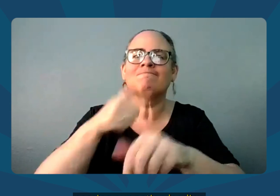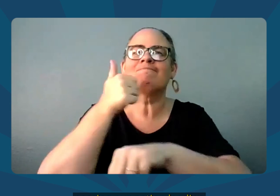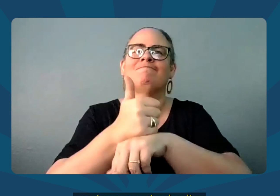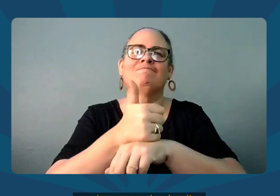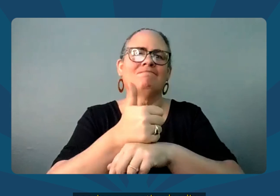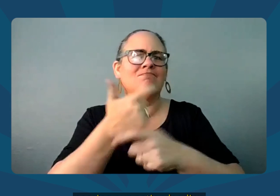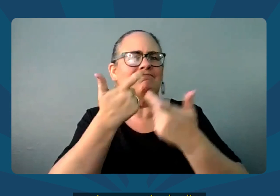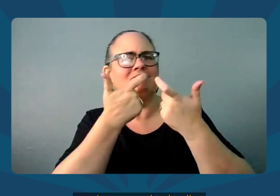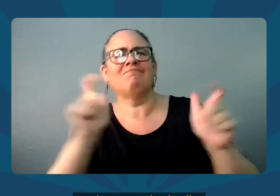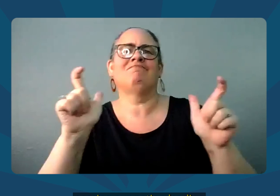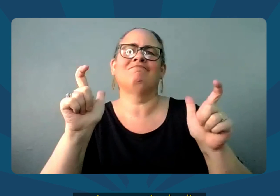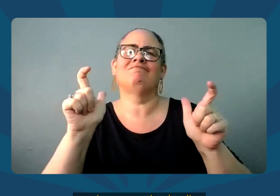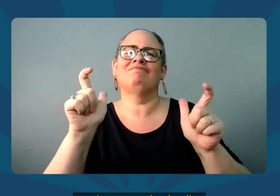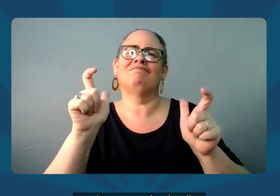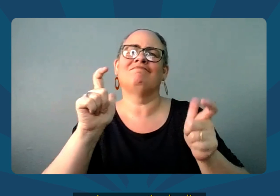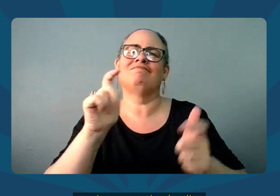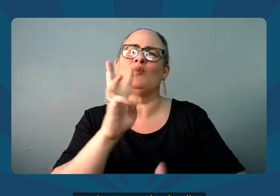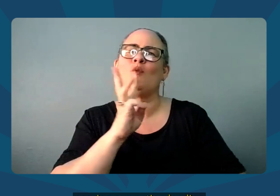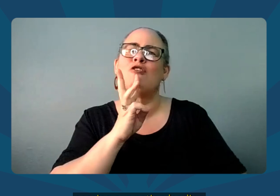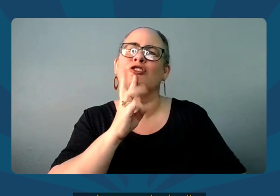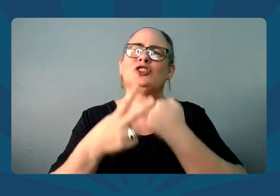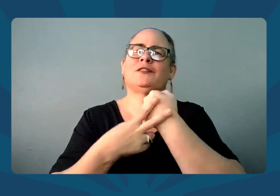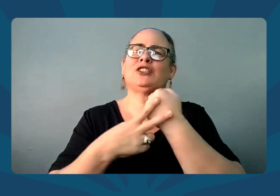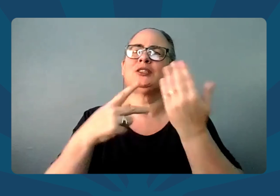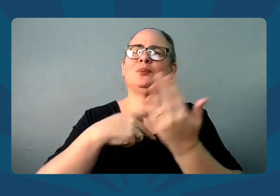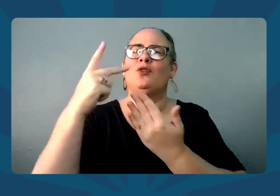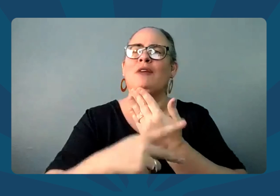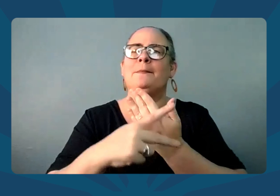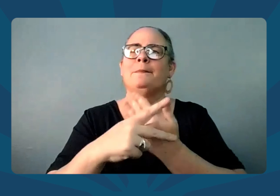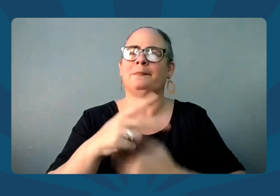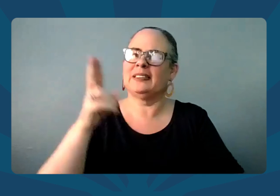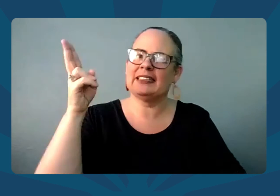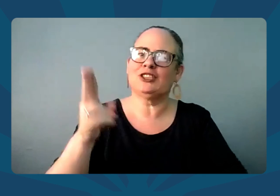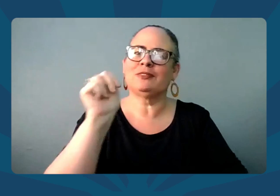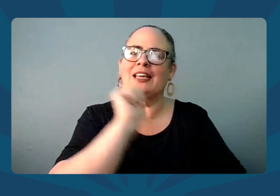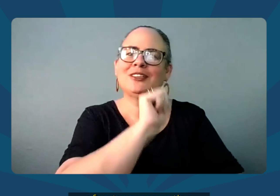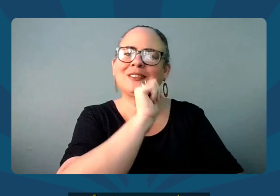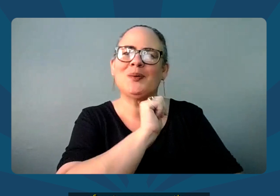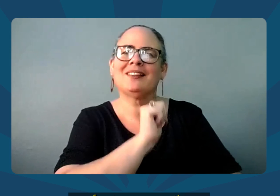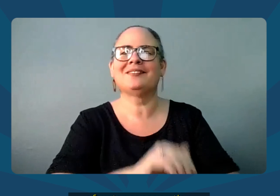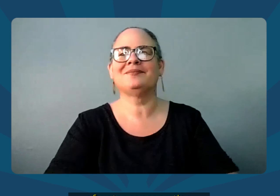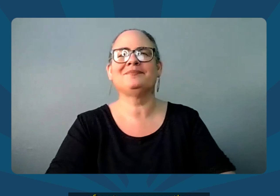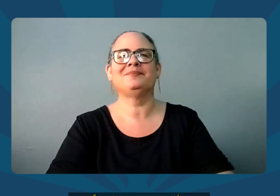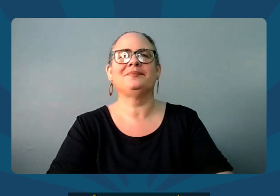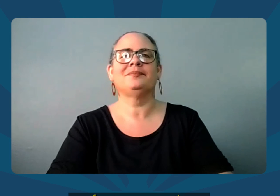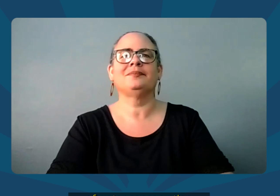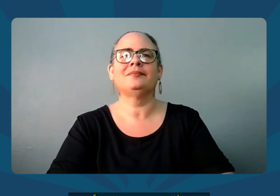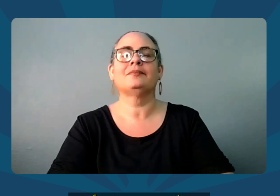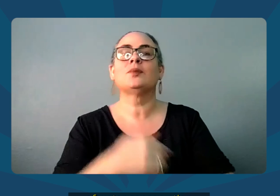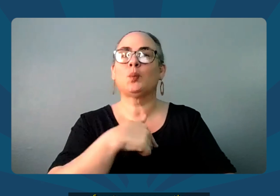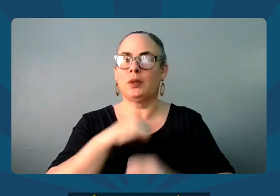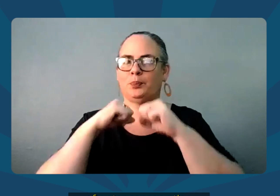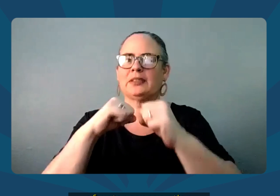Passing our nation-leading energy efficiency standard and implementing the largest expansion of water conservation programs